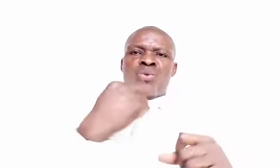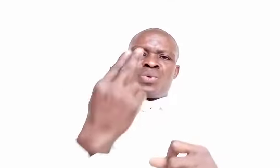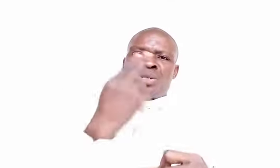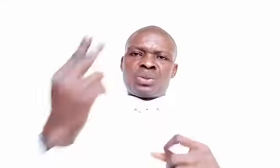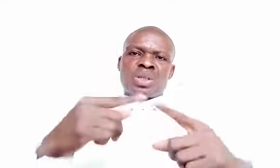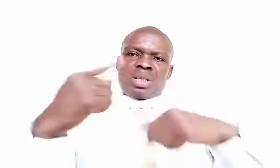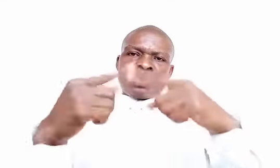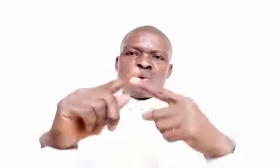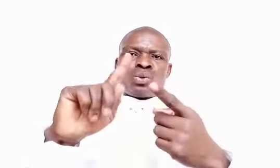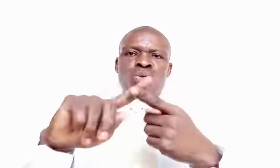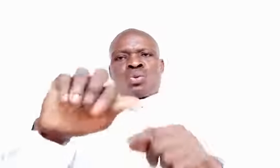to another school.